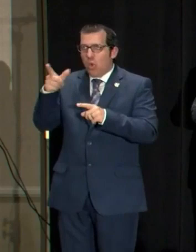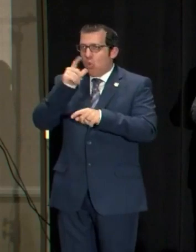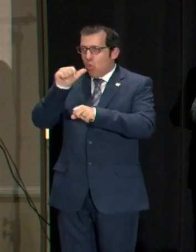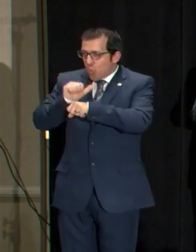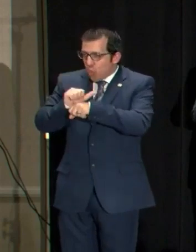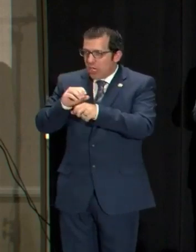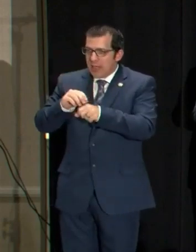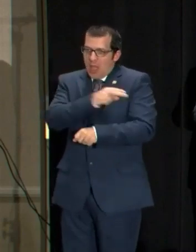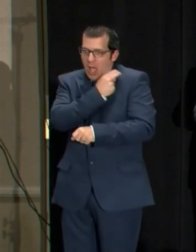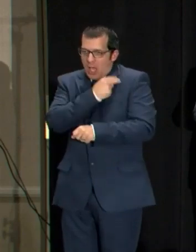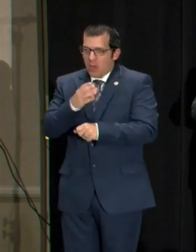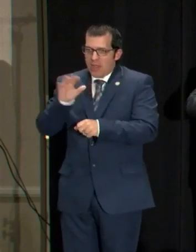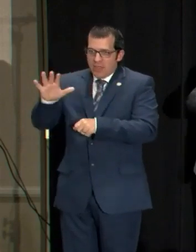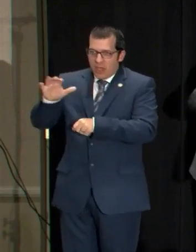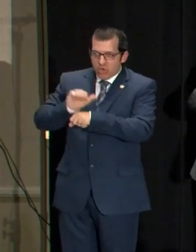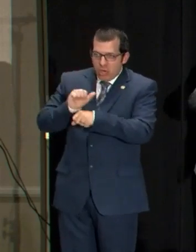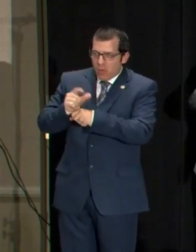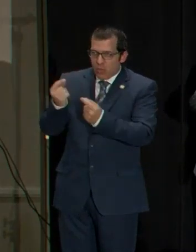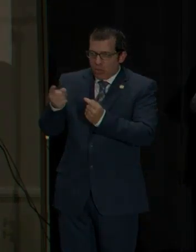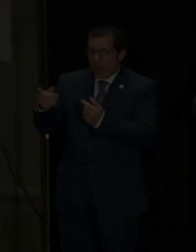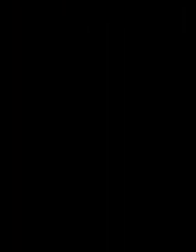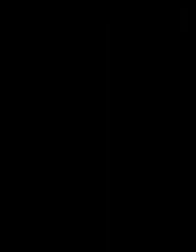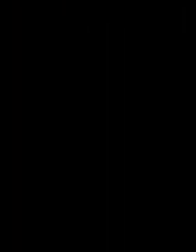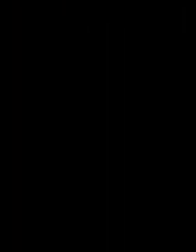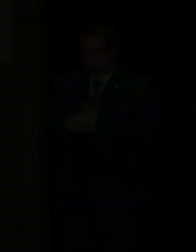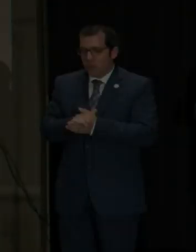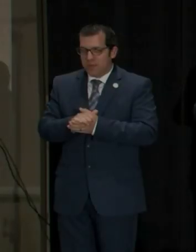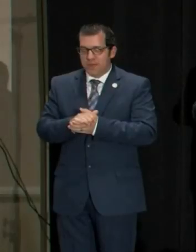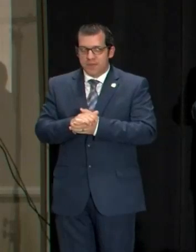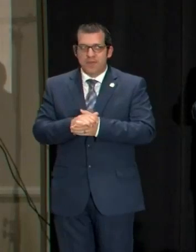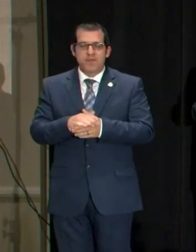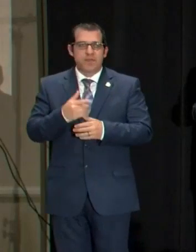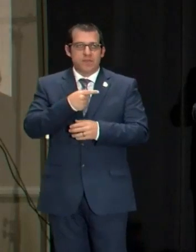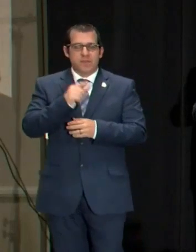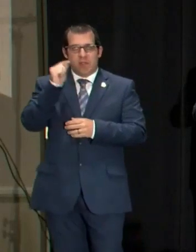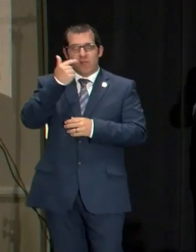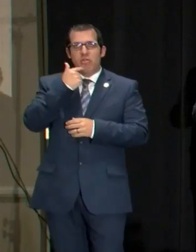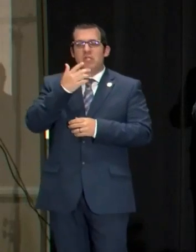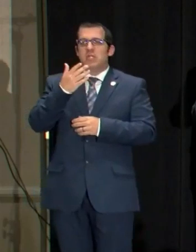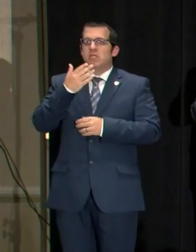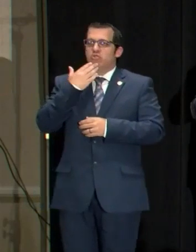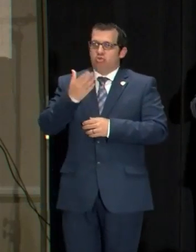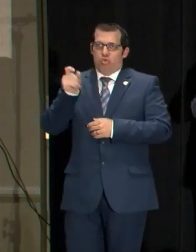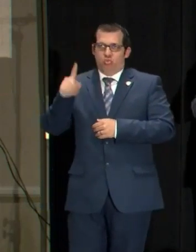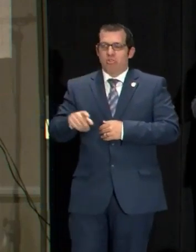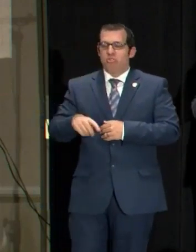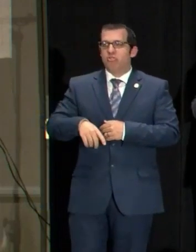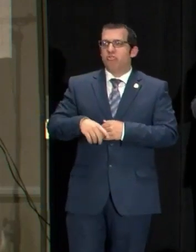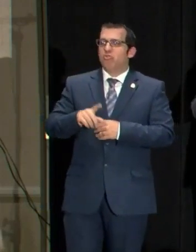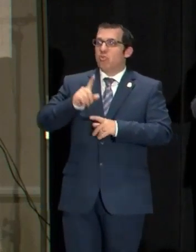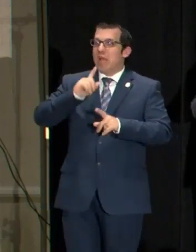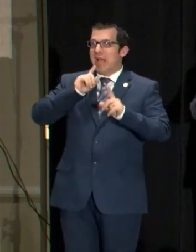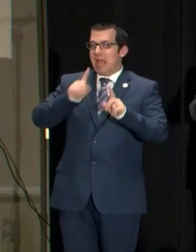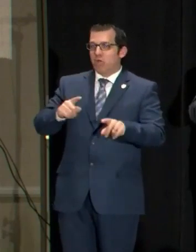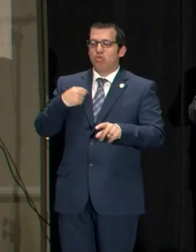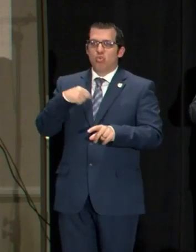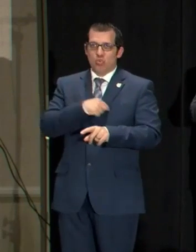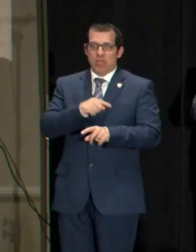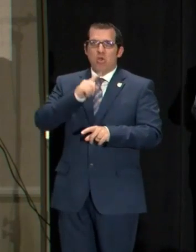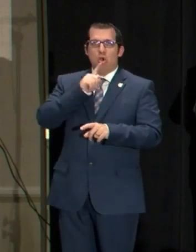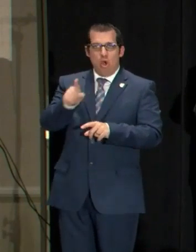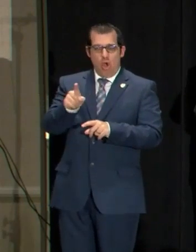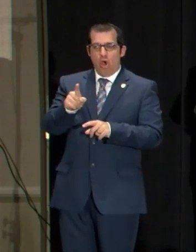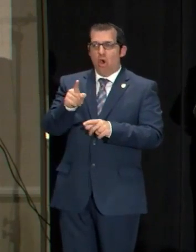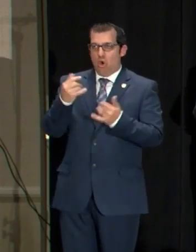the job they're doing, if you don't mind, please, sir. And thank you. Very good questions, and the answer is we're spending a